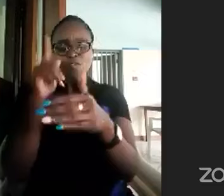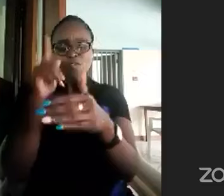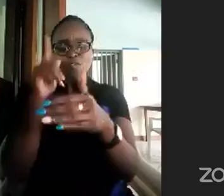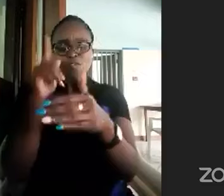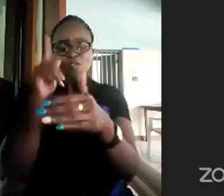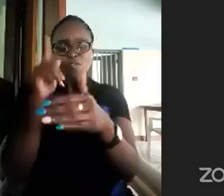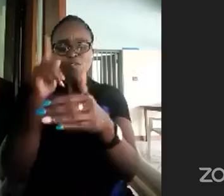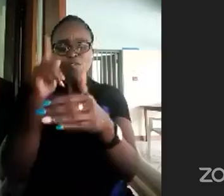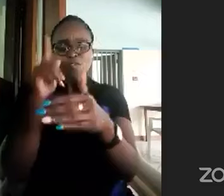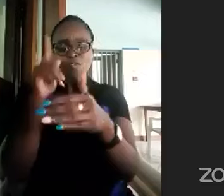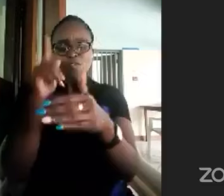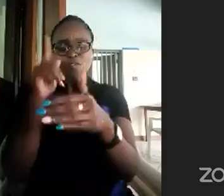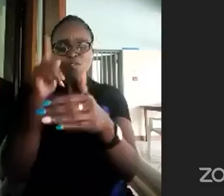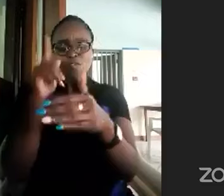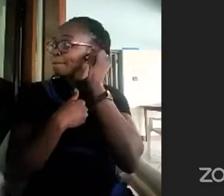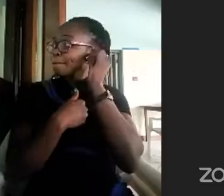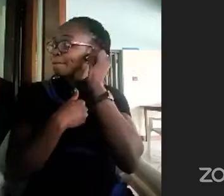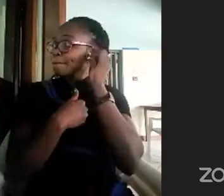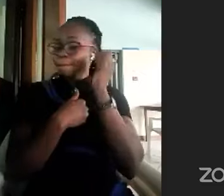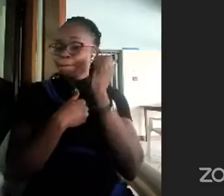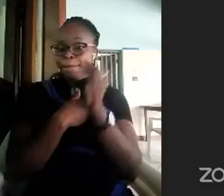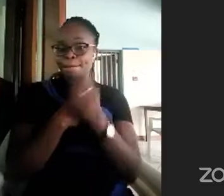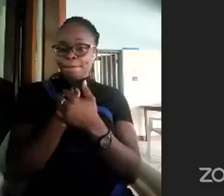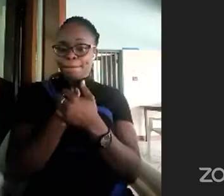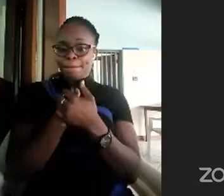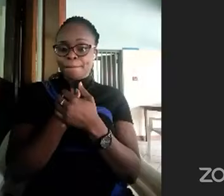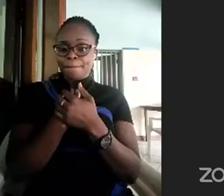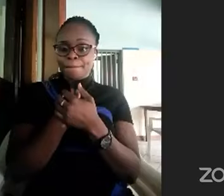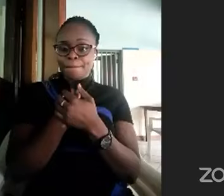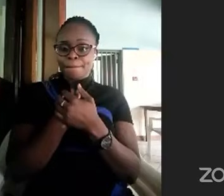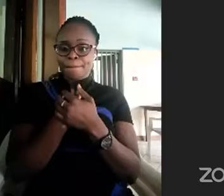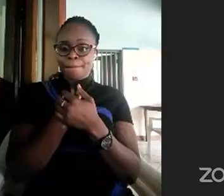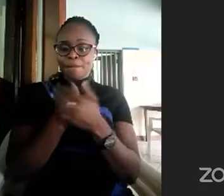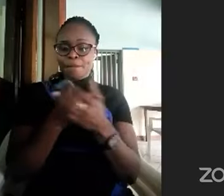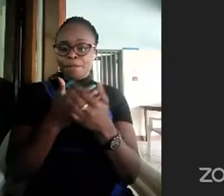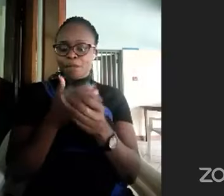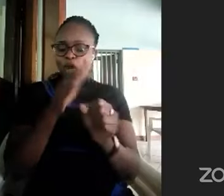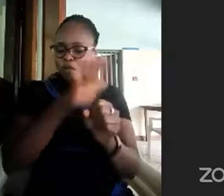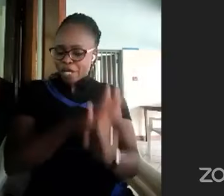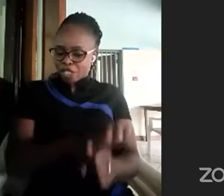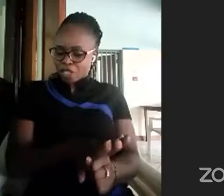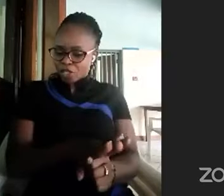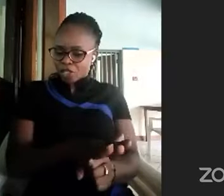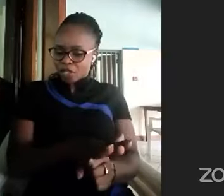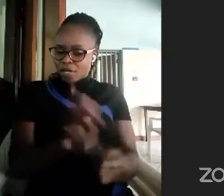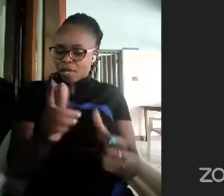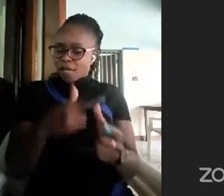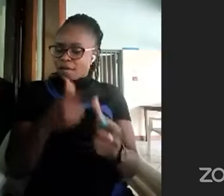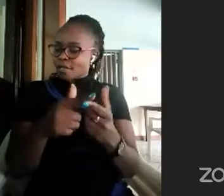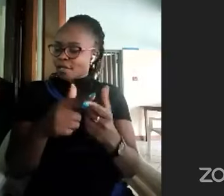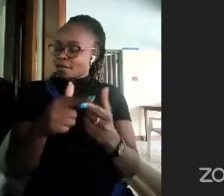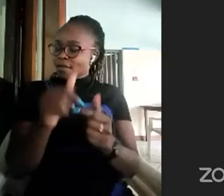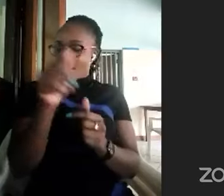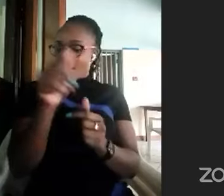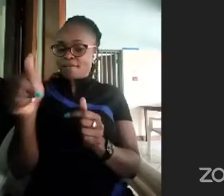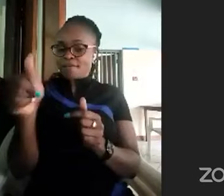inhuman ways. So I want to say that most women and girls with disabilities often face societal stigma and discrimination. These are deterred and